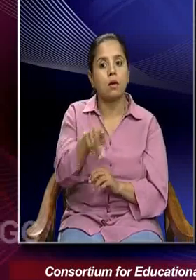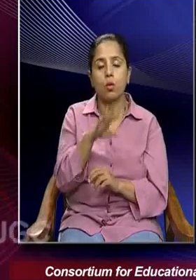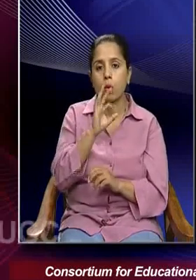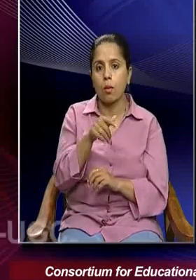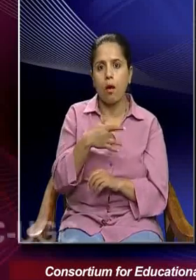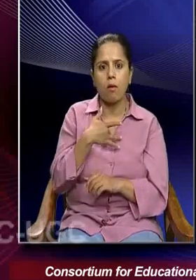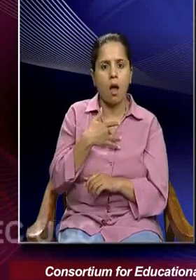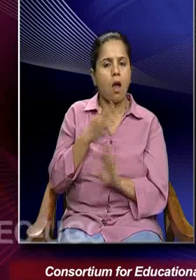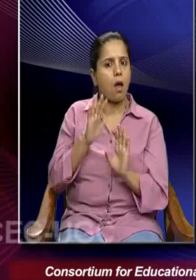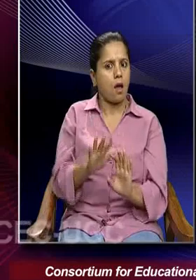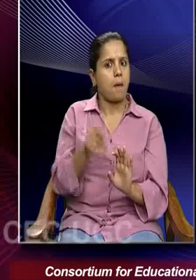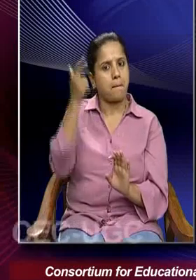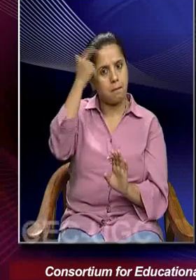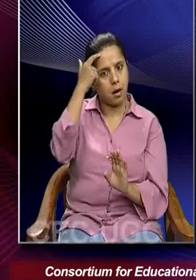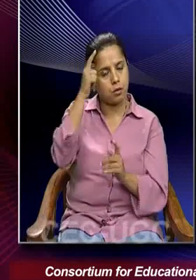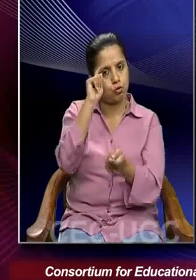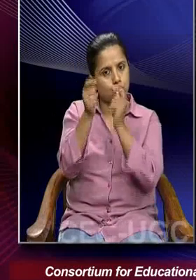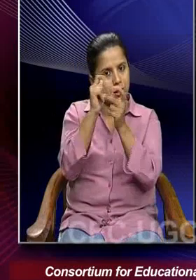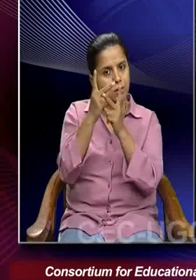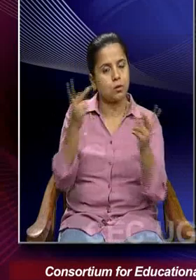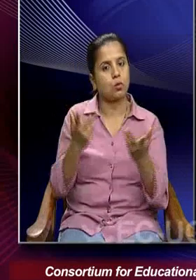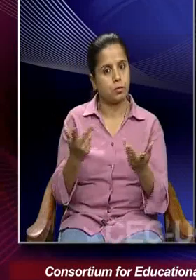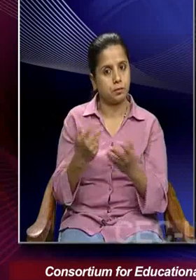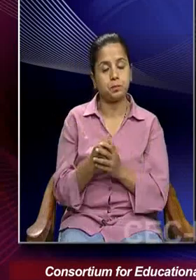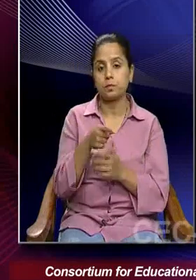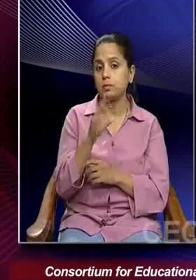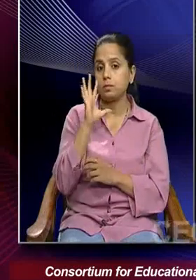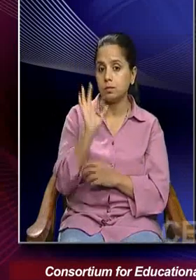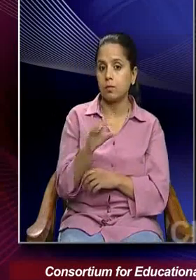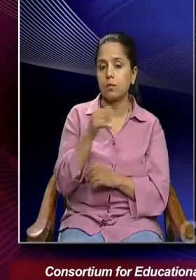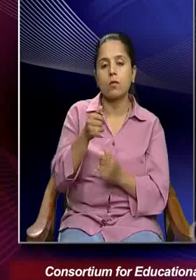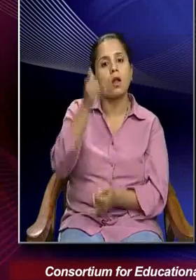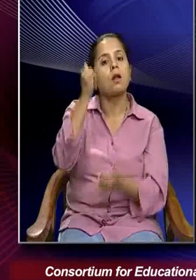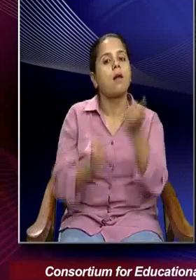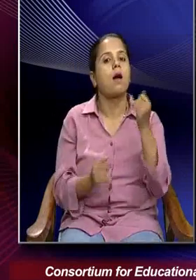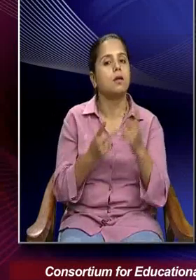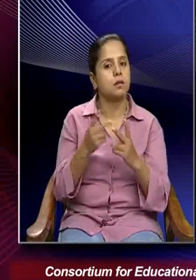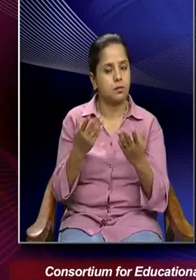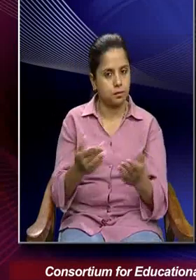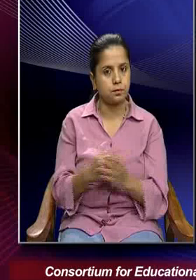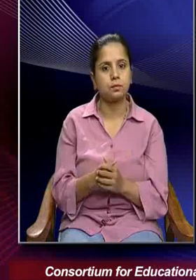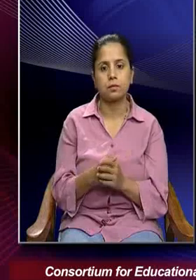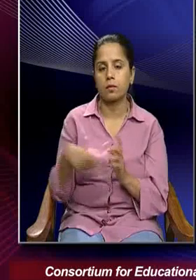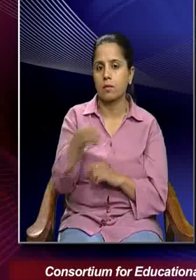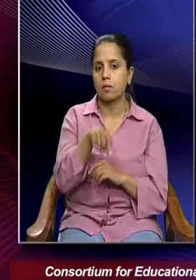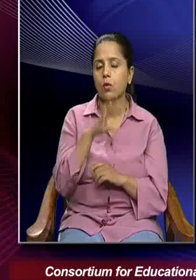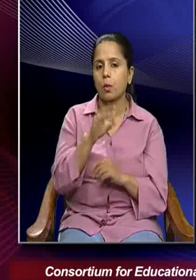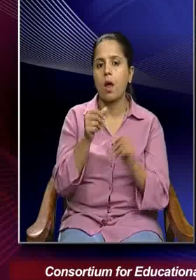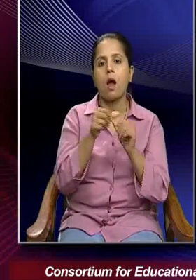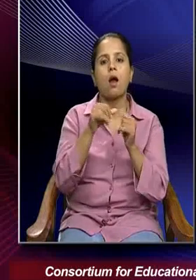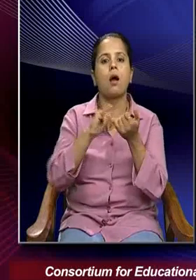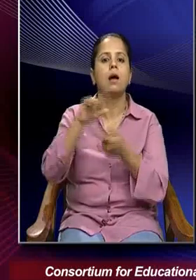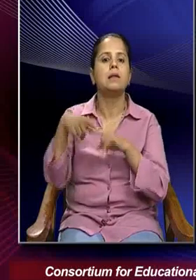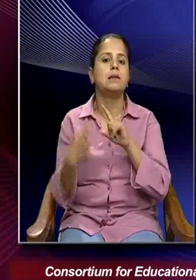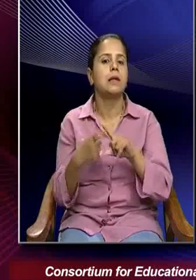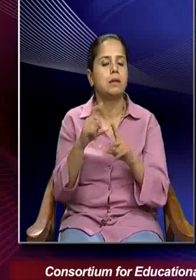cessation of the mental modification, which is the end. Fine, so it is the ascetic, you can